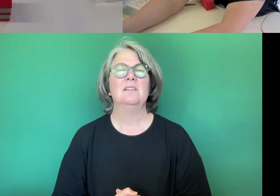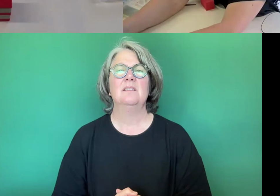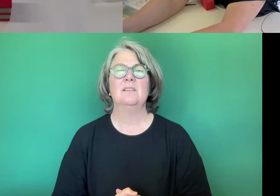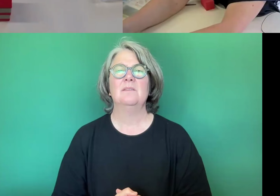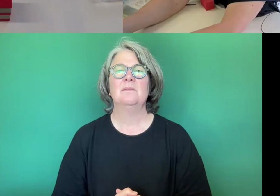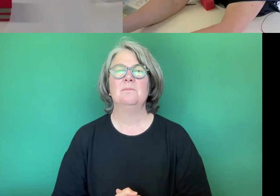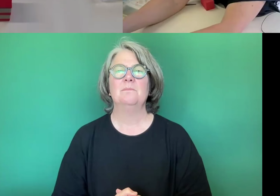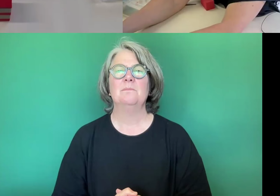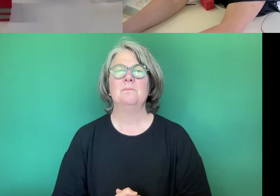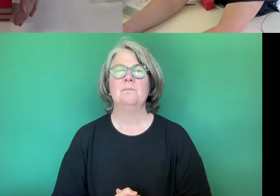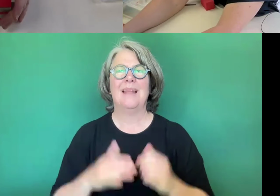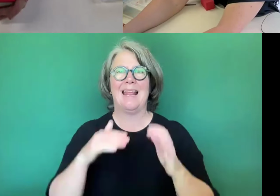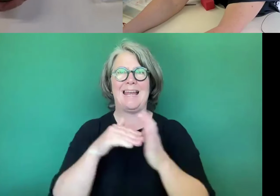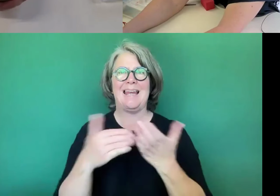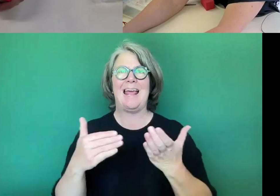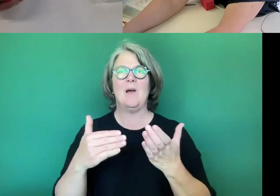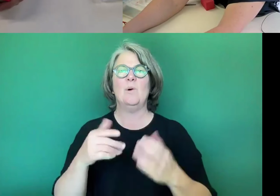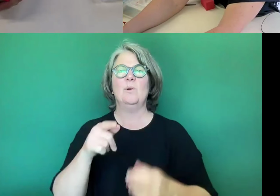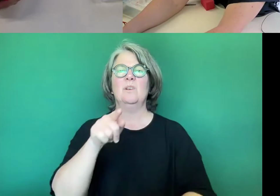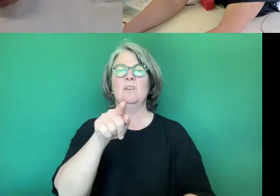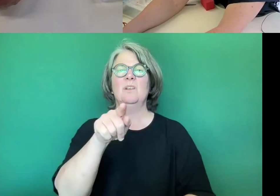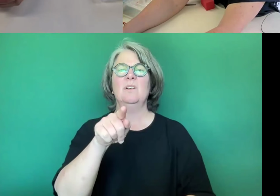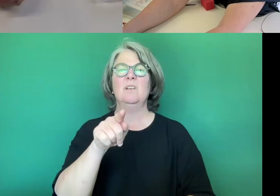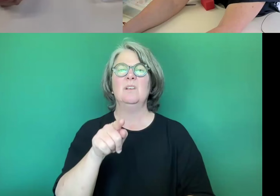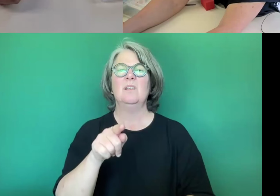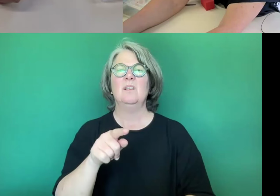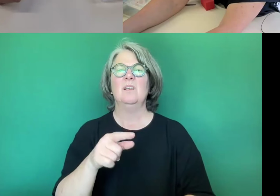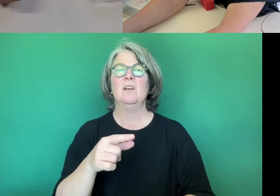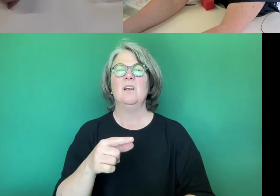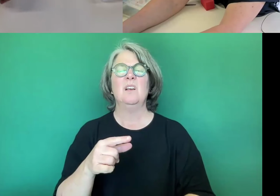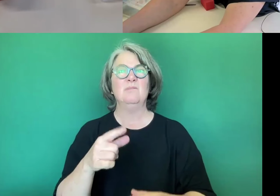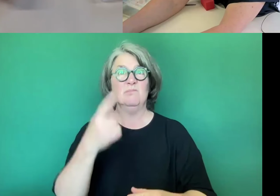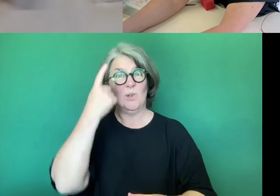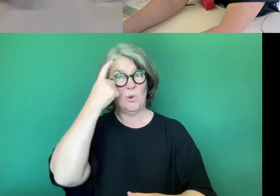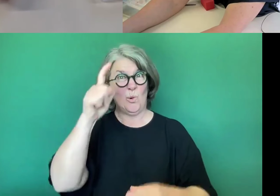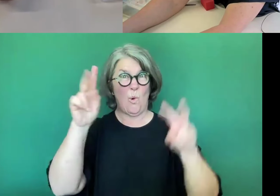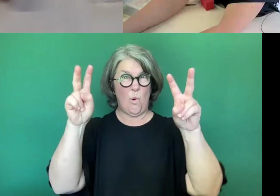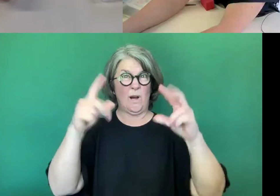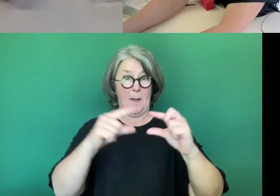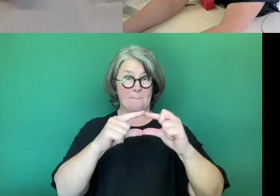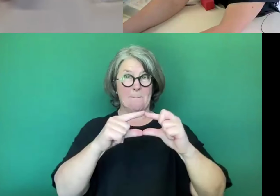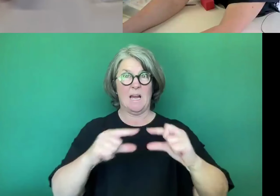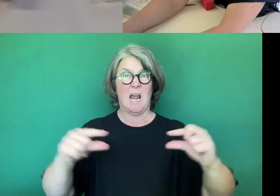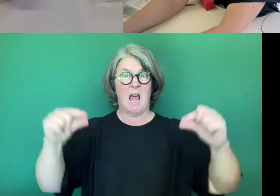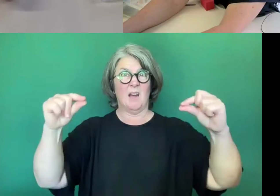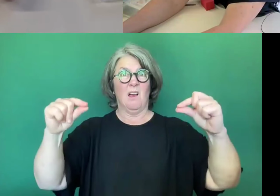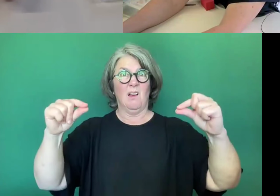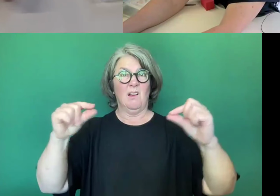And the way we do that is we connect one banana plug to each of the